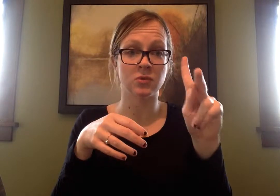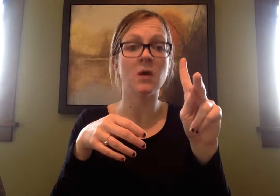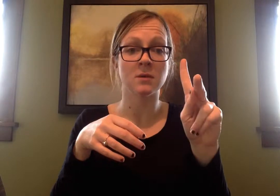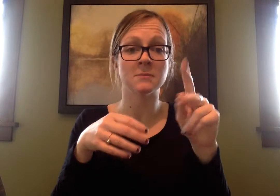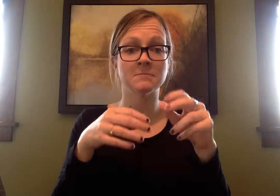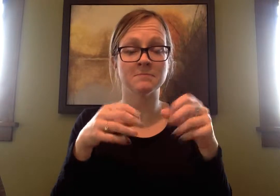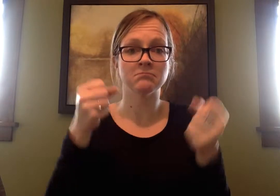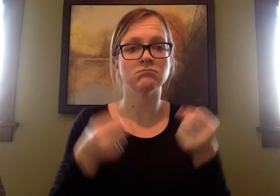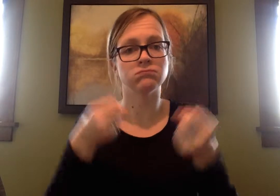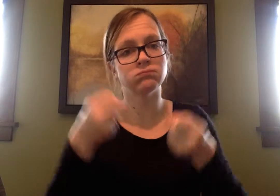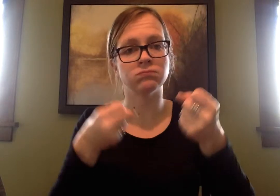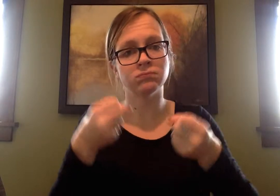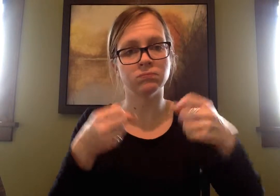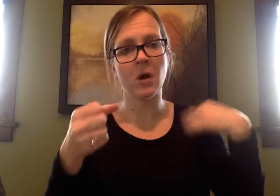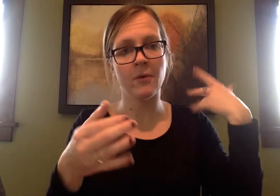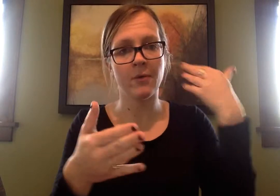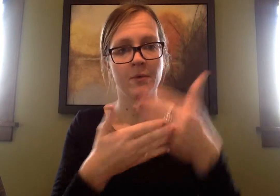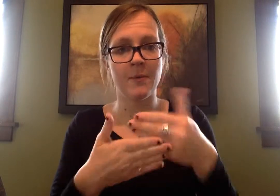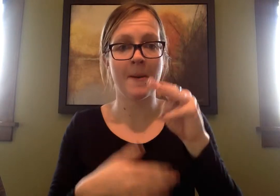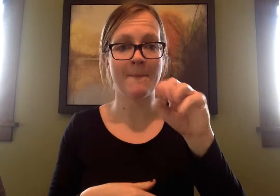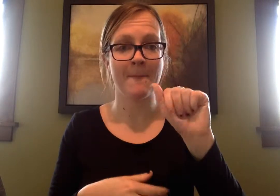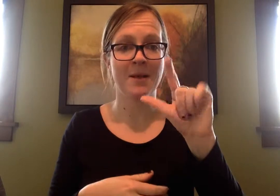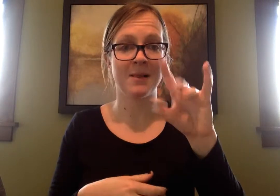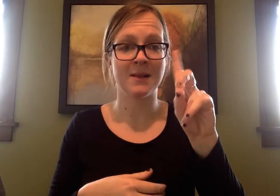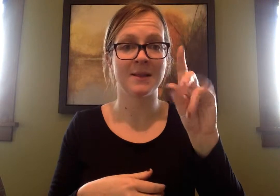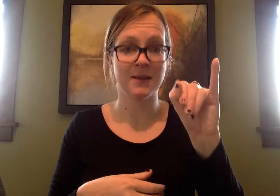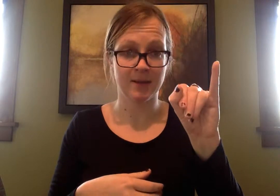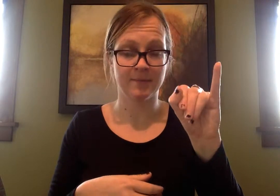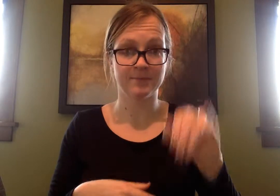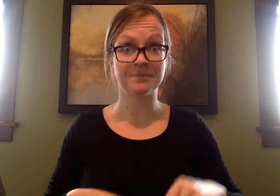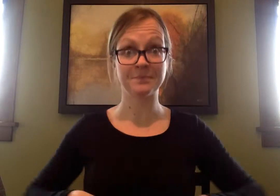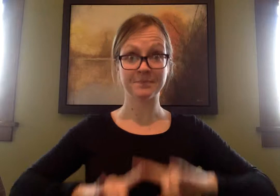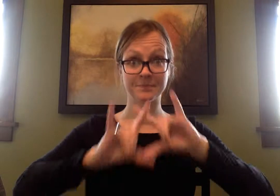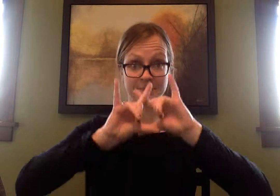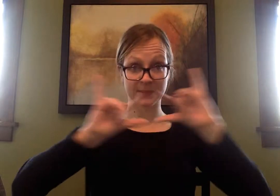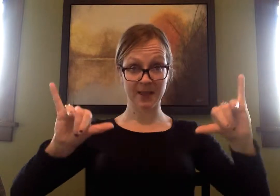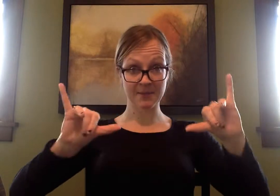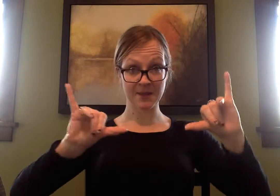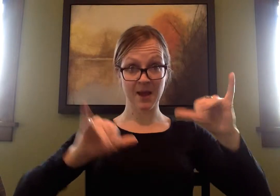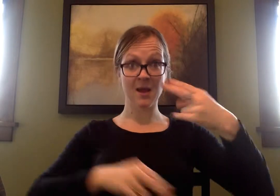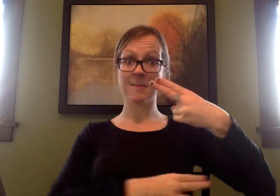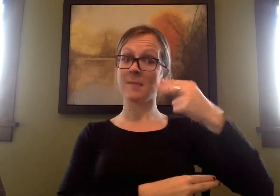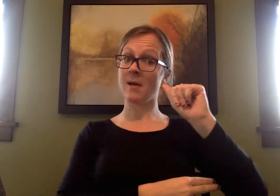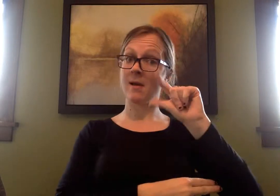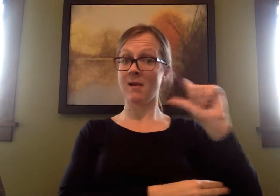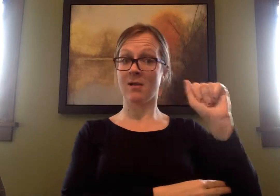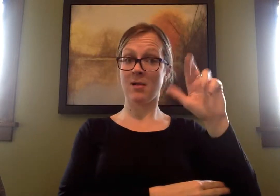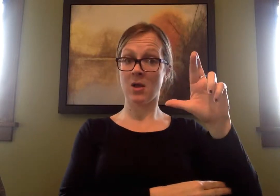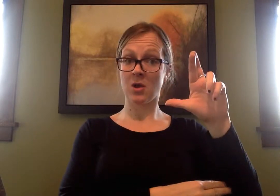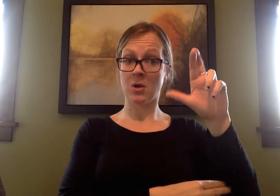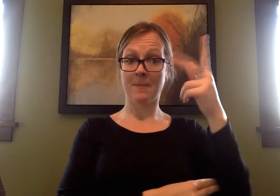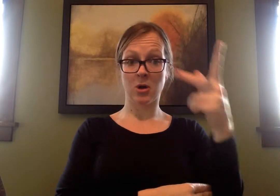Meanwhile, ecologist Sabina Bear got to work with others at Haller Park to prepare for Owen's